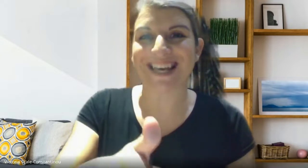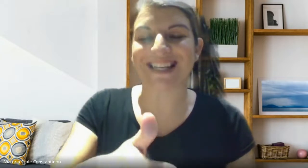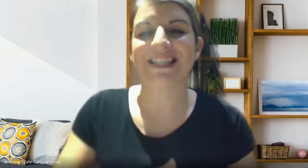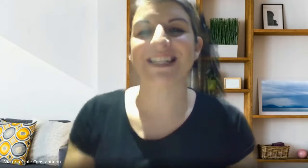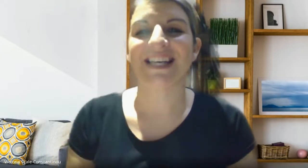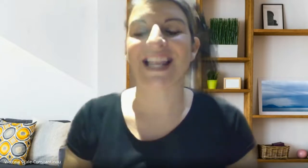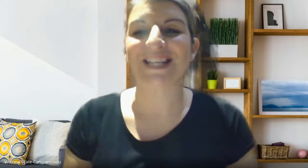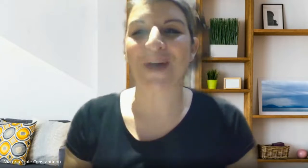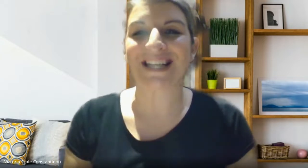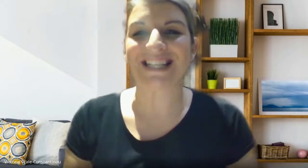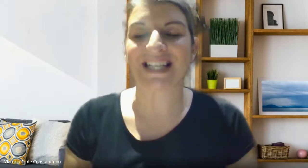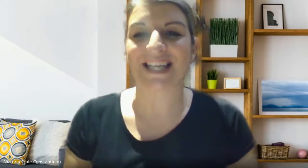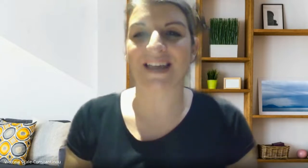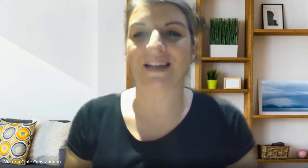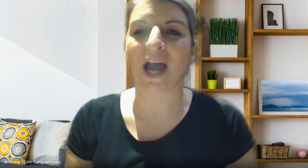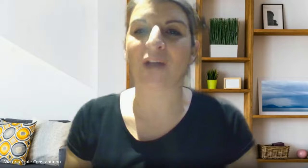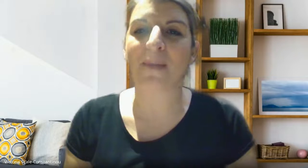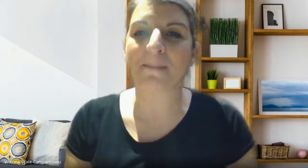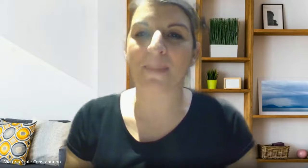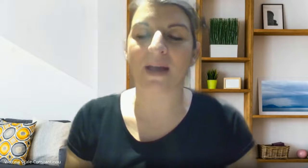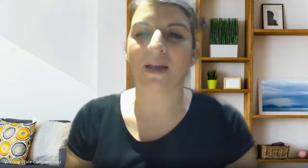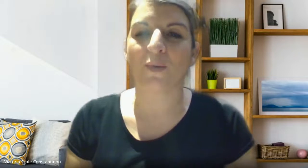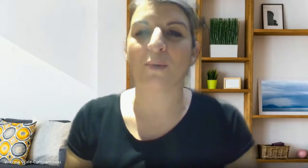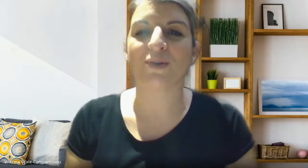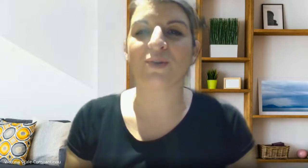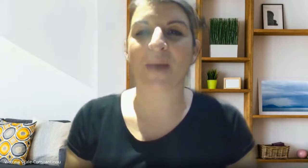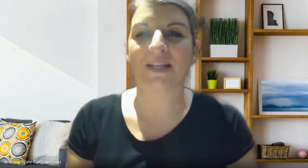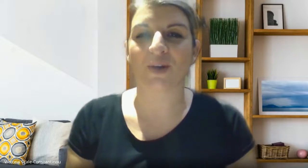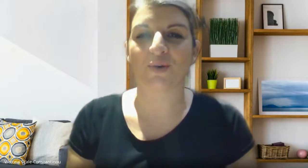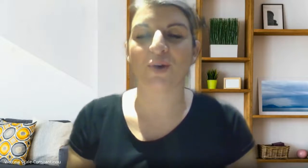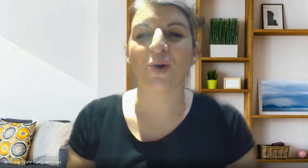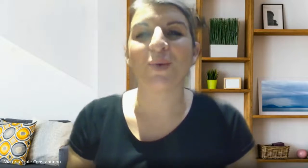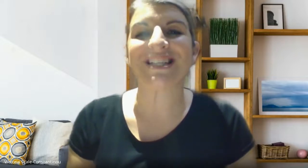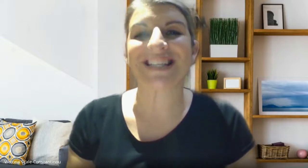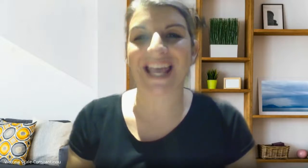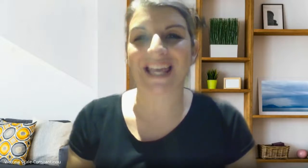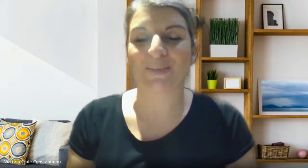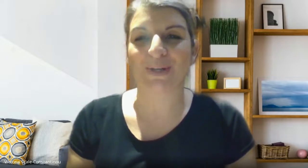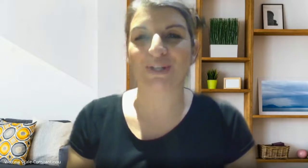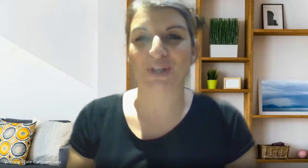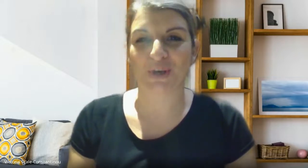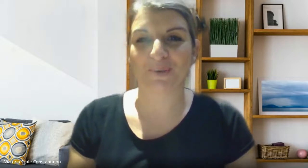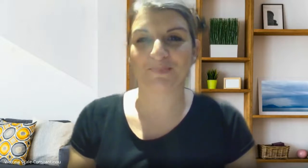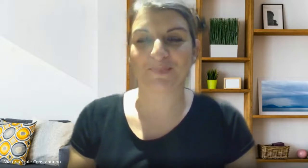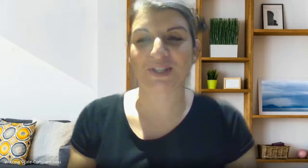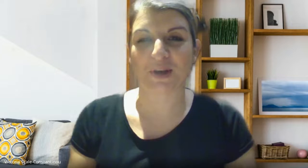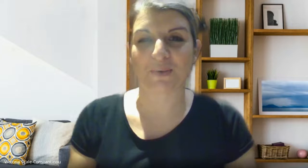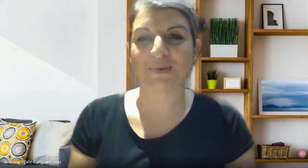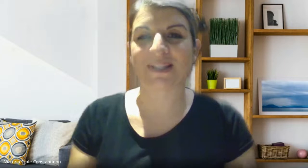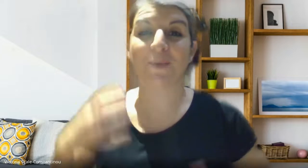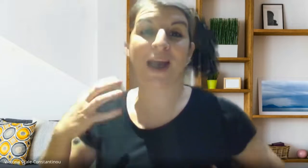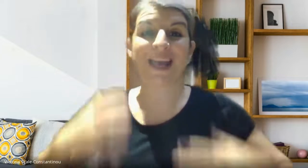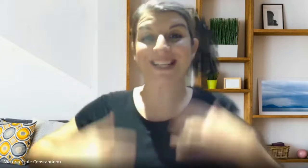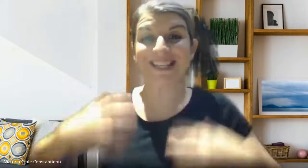Well done. Let's practice that again. And remember, when we use Makaton, we say the words too. So